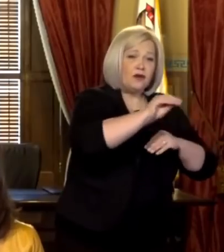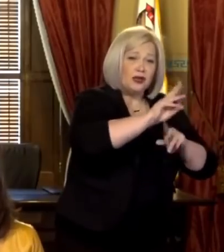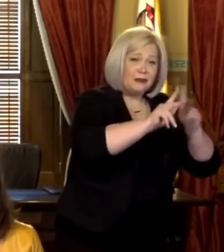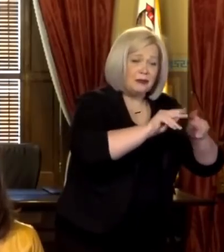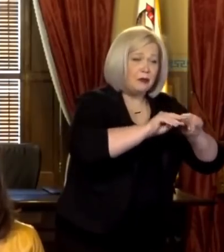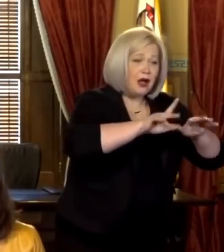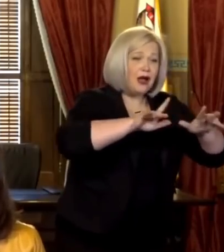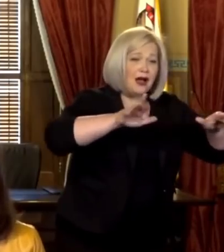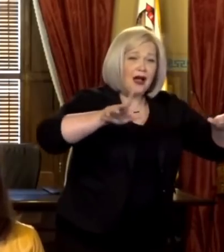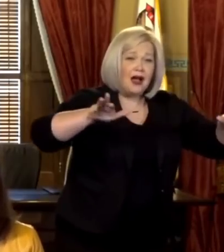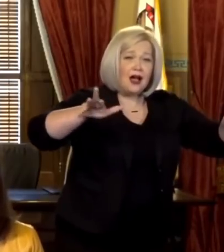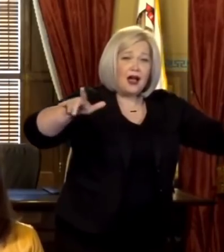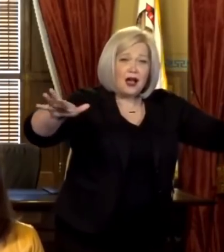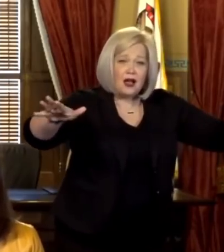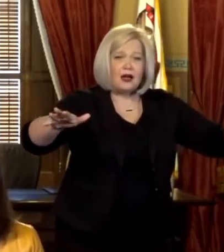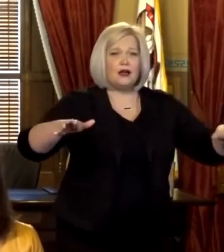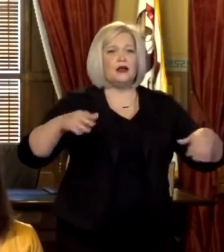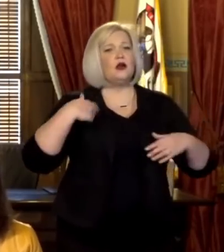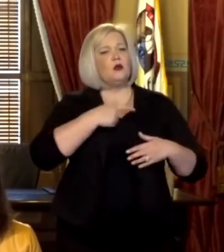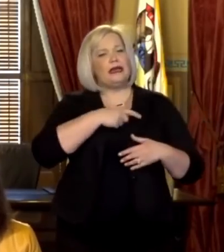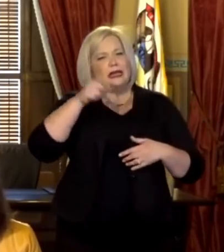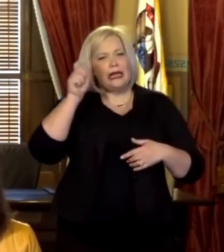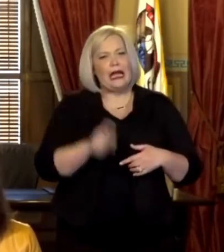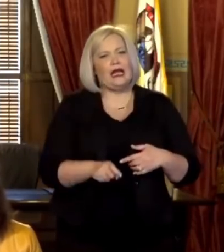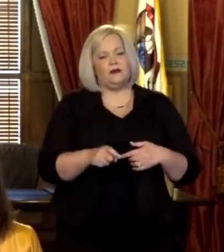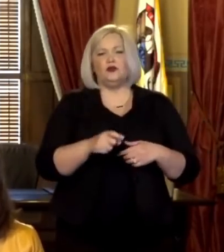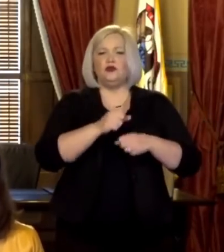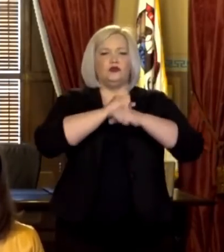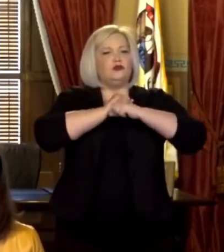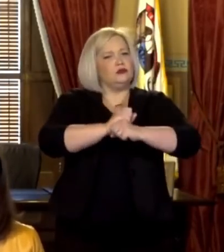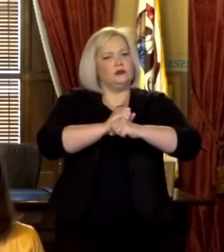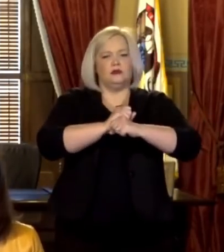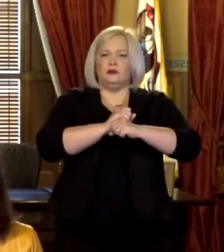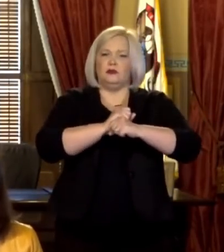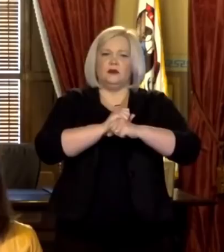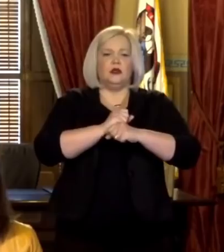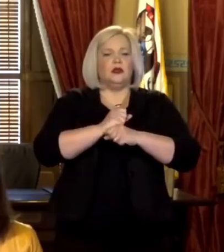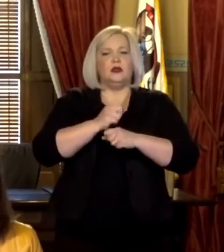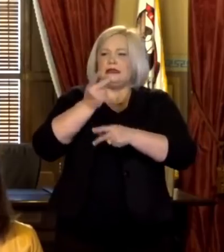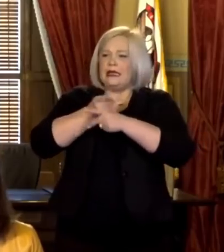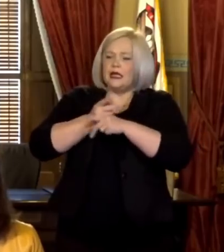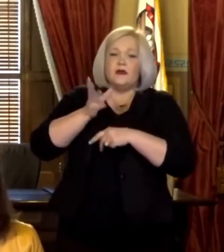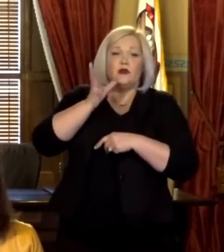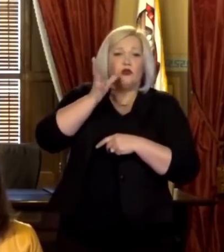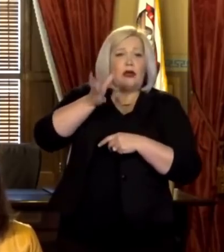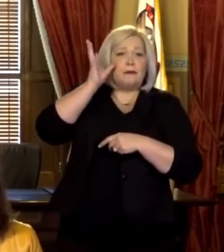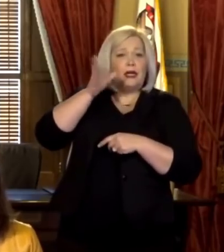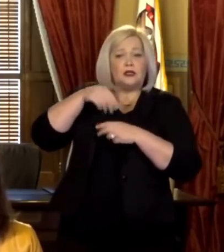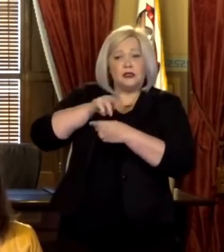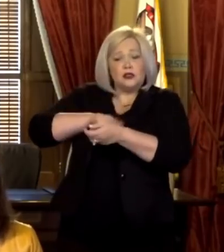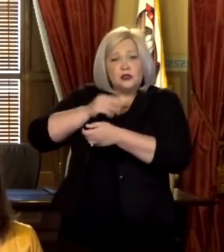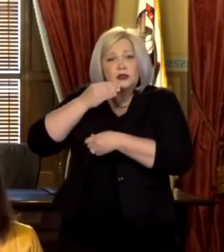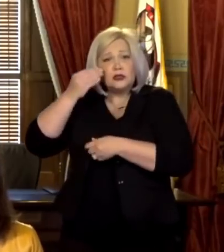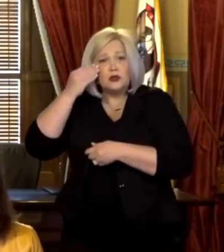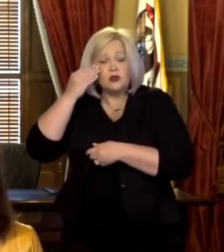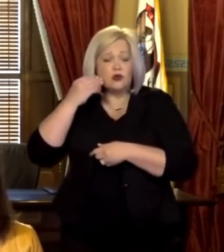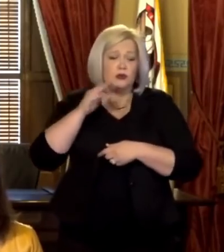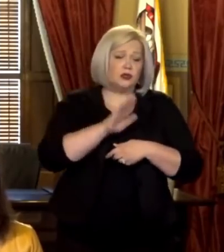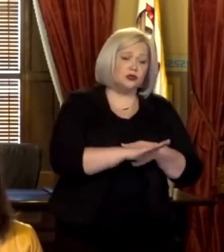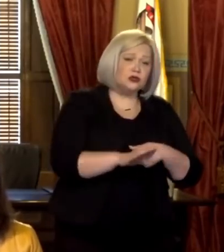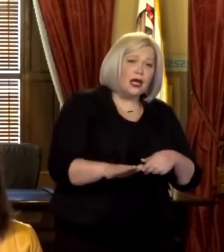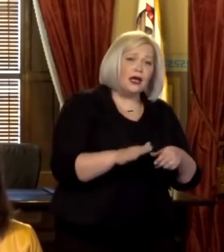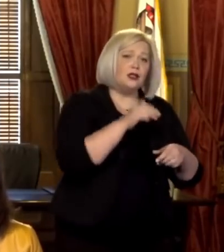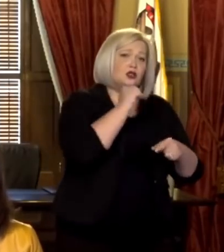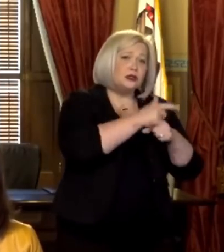Every one of us has to do it for the loved one that we're worried about, the grandparent in a nursing home, the child or siblings on